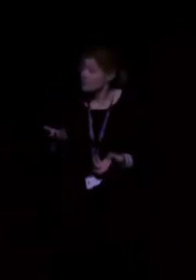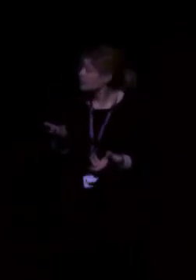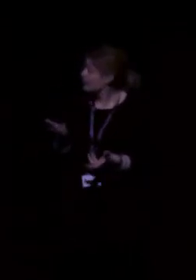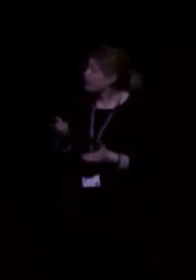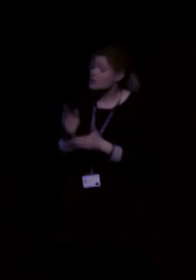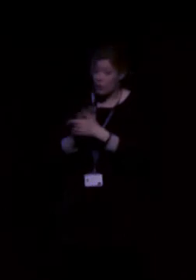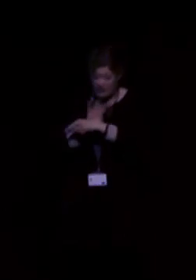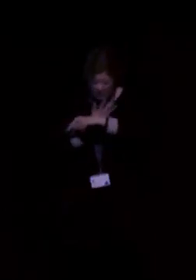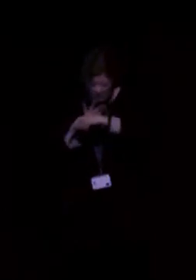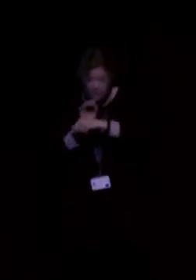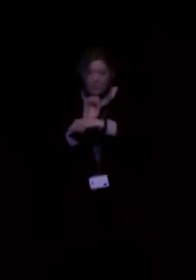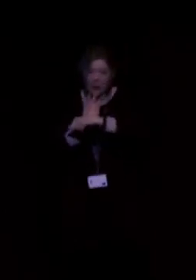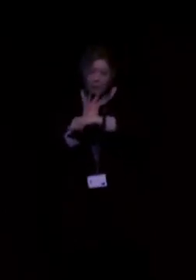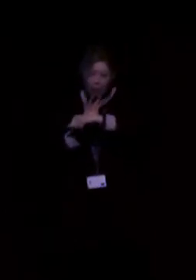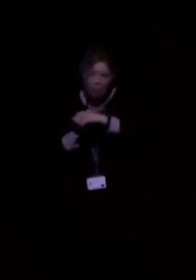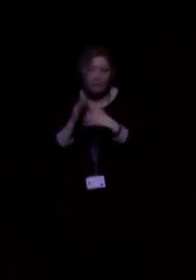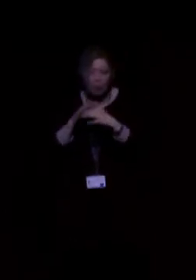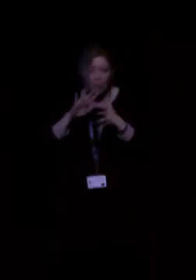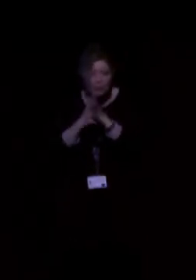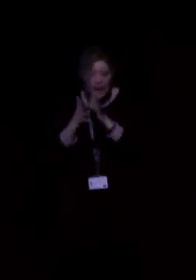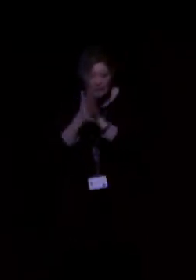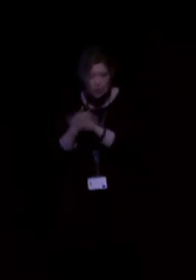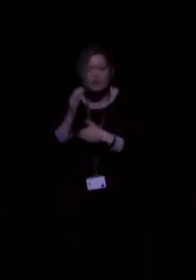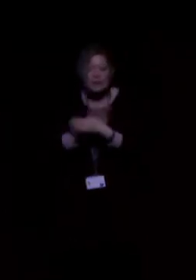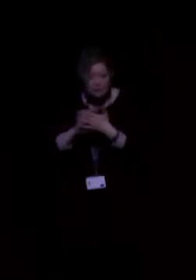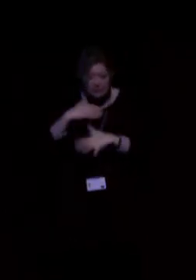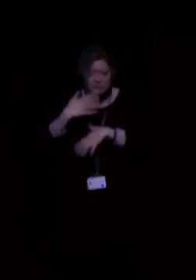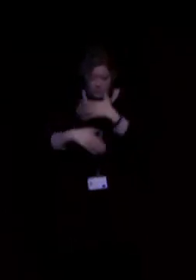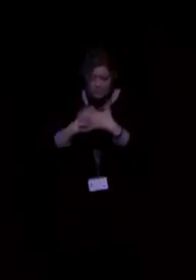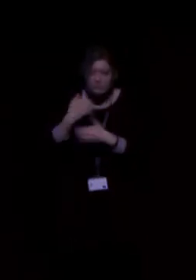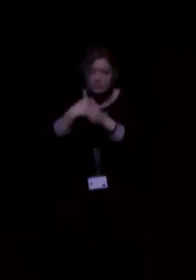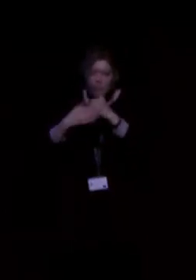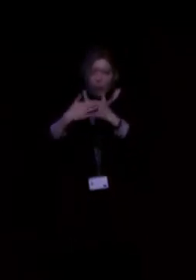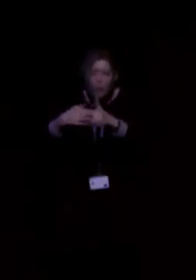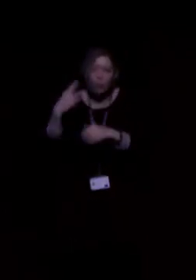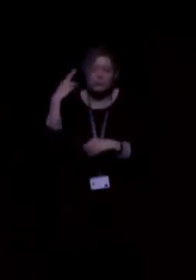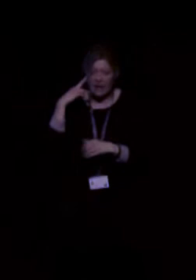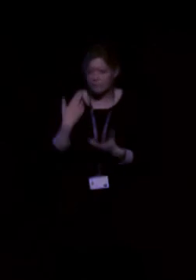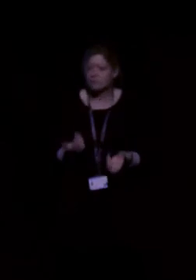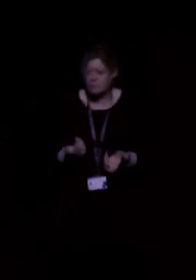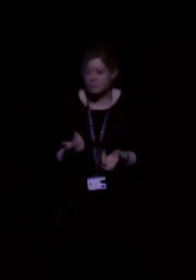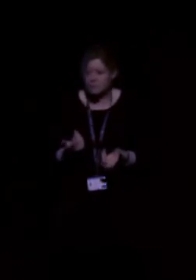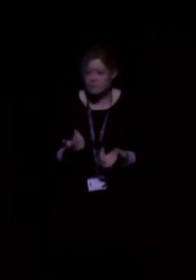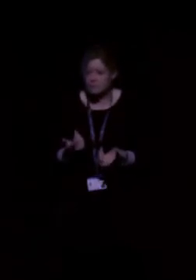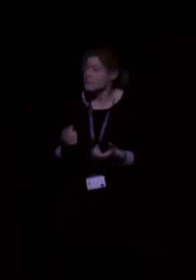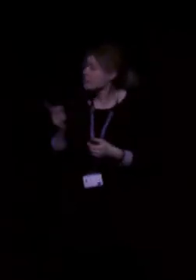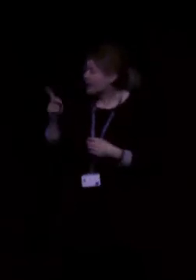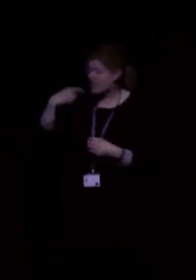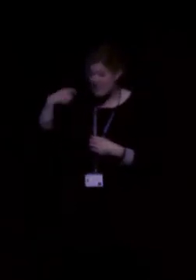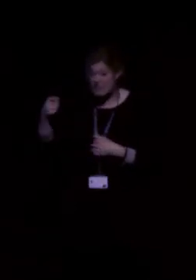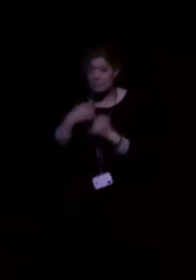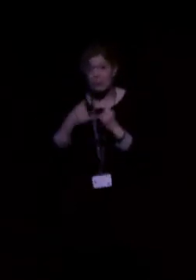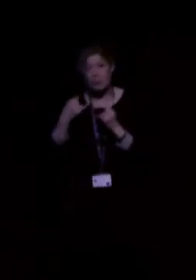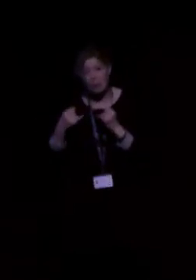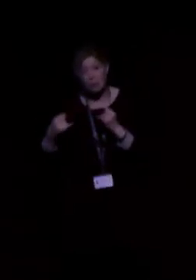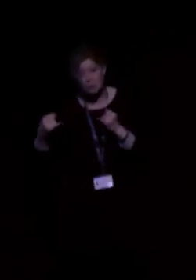get more damaged, you get a progressive hearing loss in the ear, and the tinnitus generally becomes constant and worsening. And